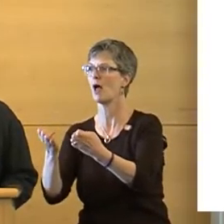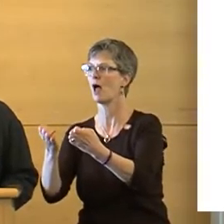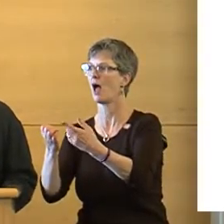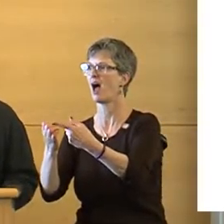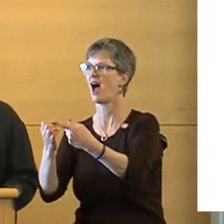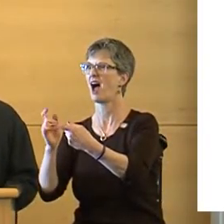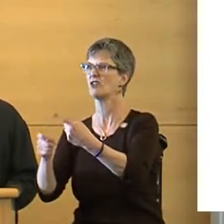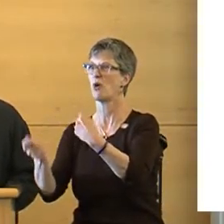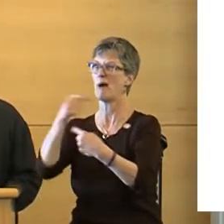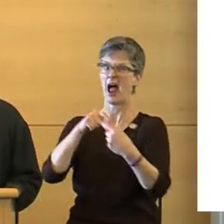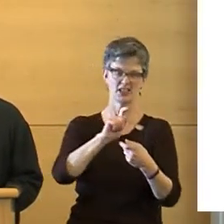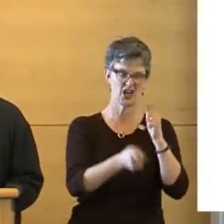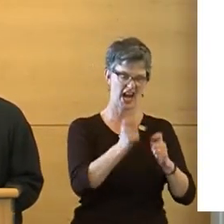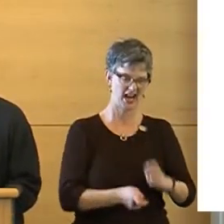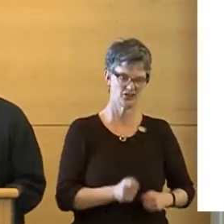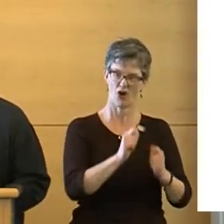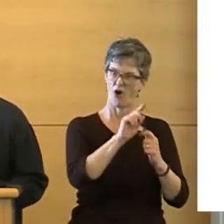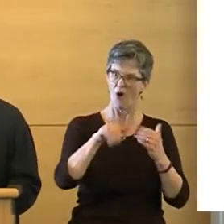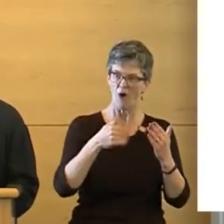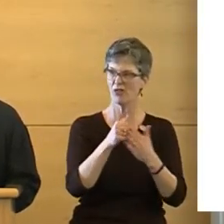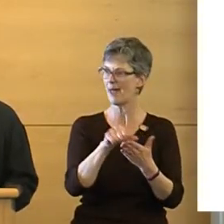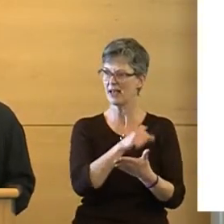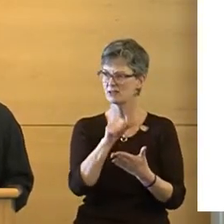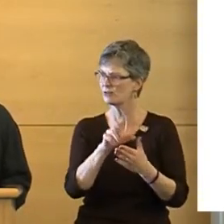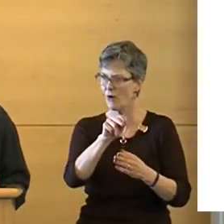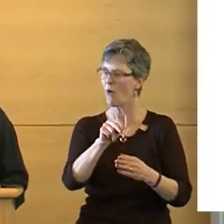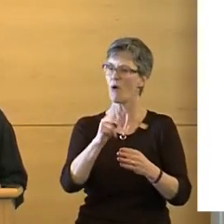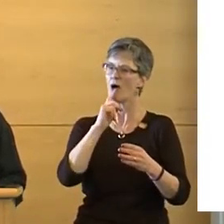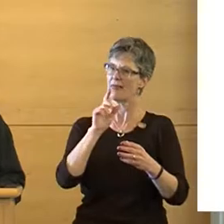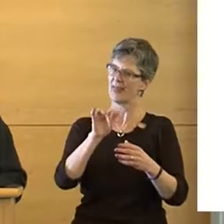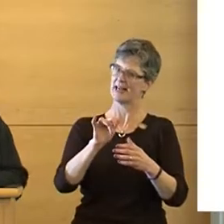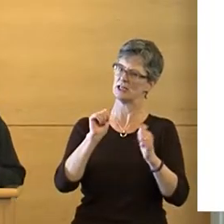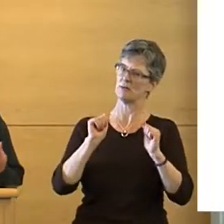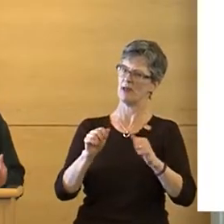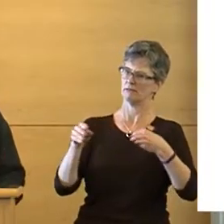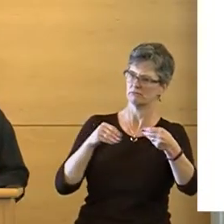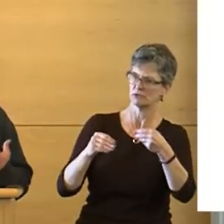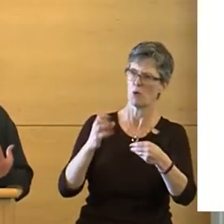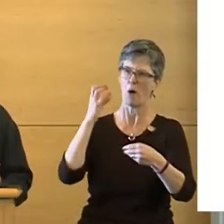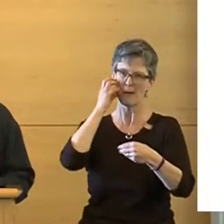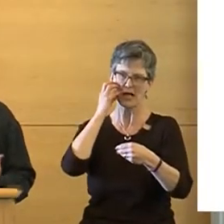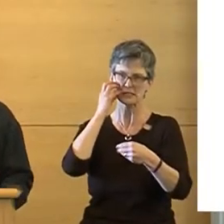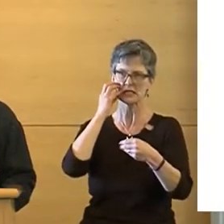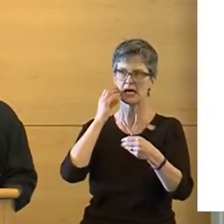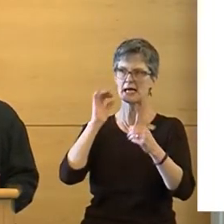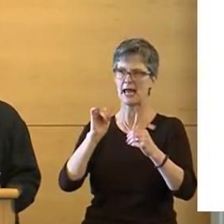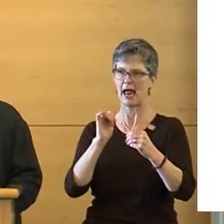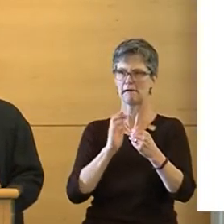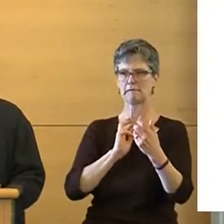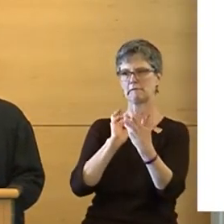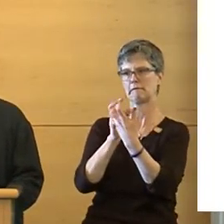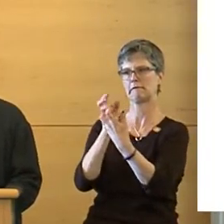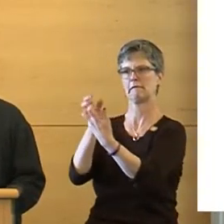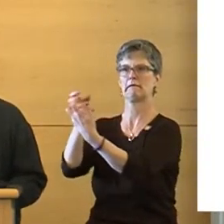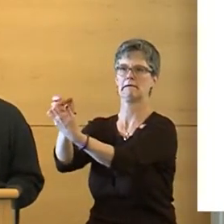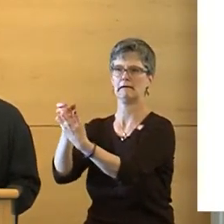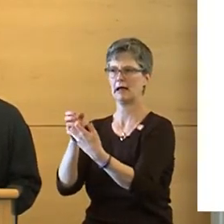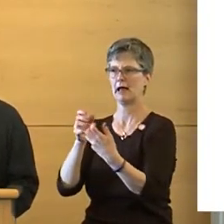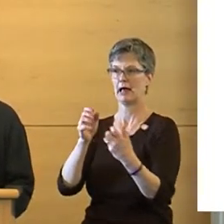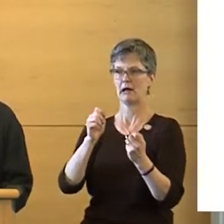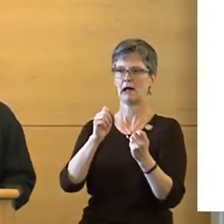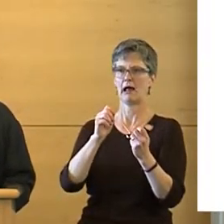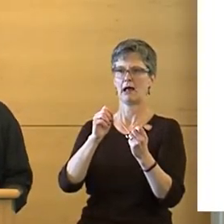then our web pages should still work on those new devices. We don't want to have to go back and redesign the web page, redesign the